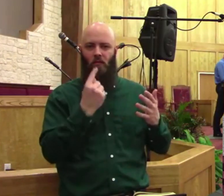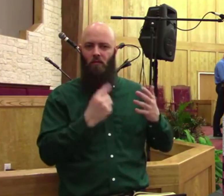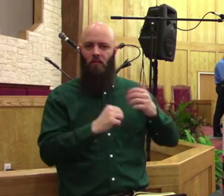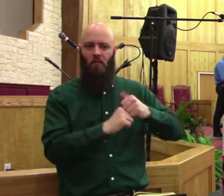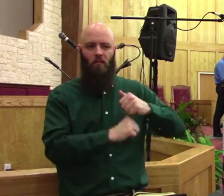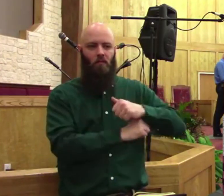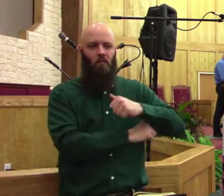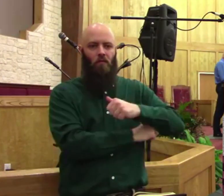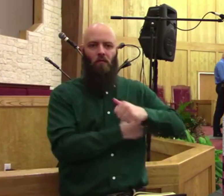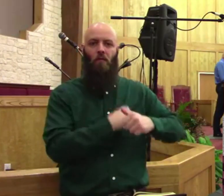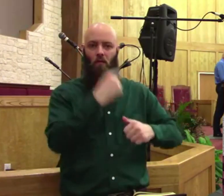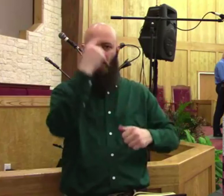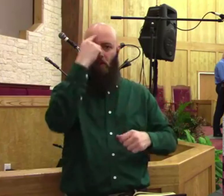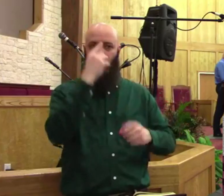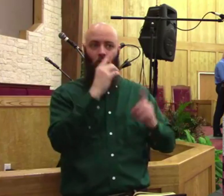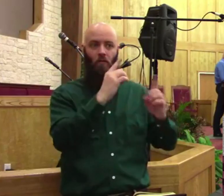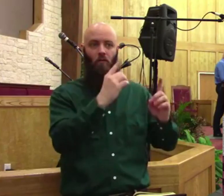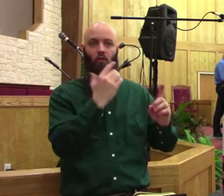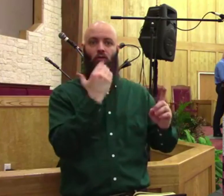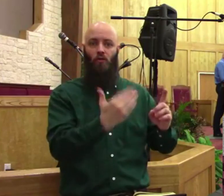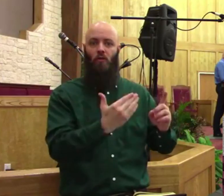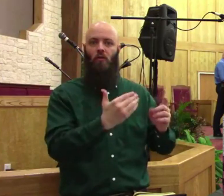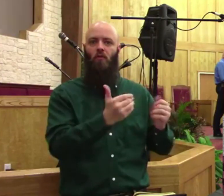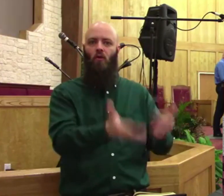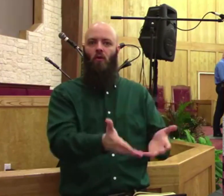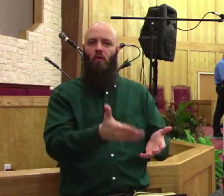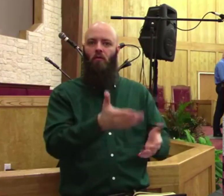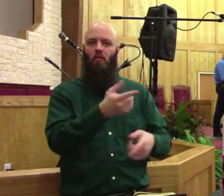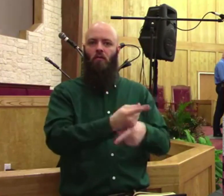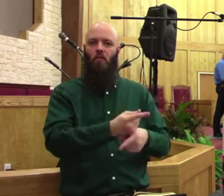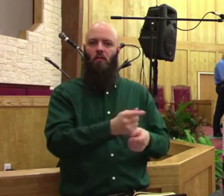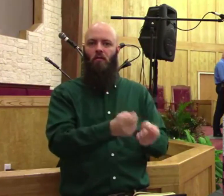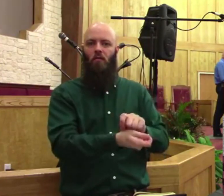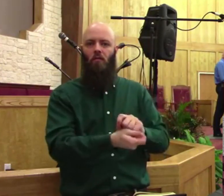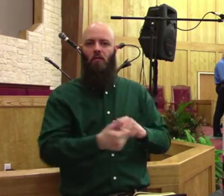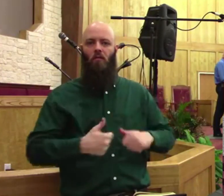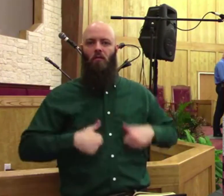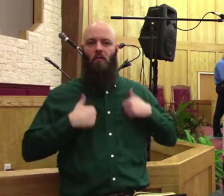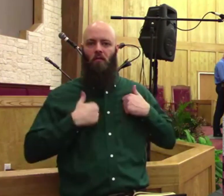I thought right doctrine would lead to right living.